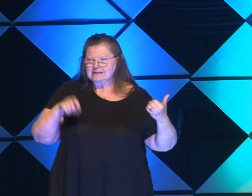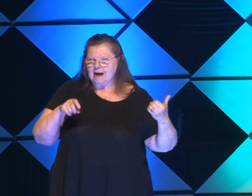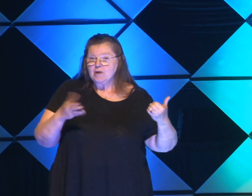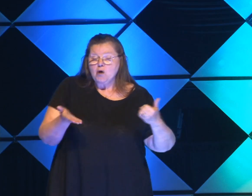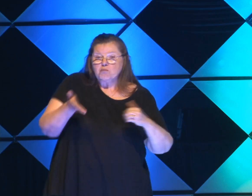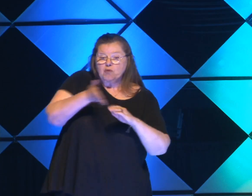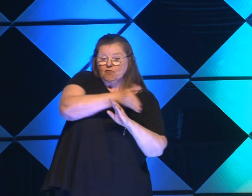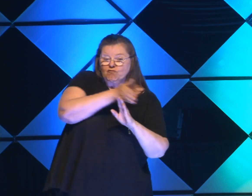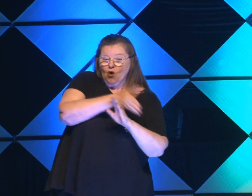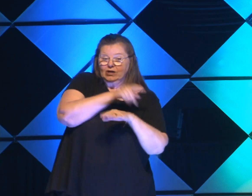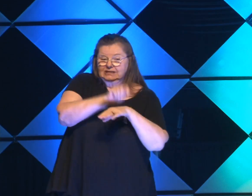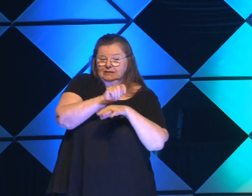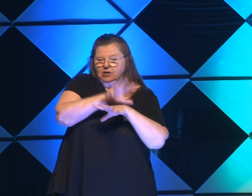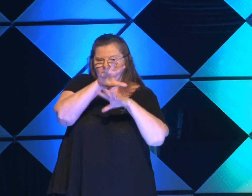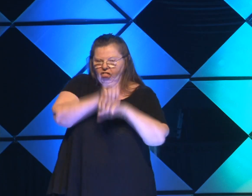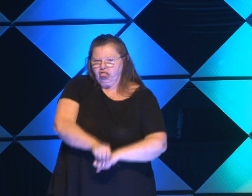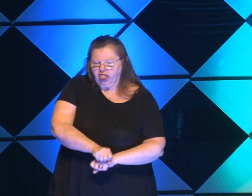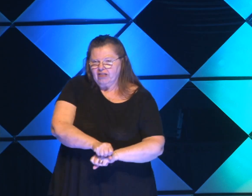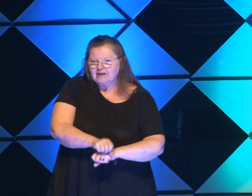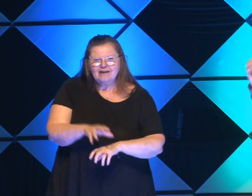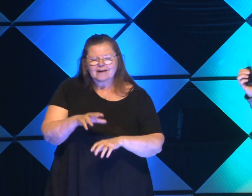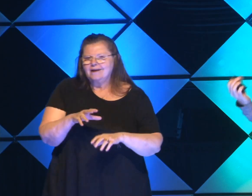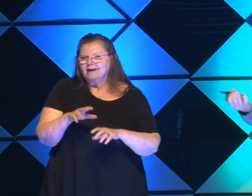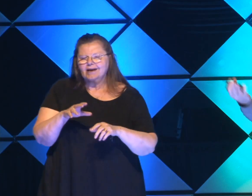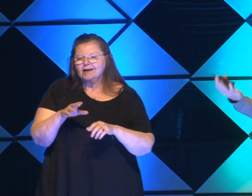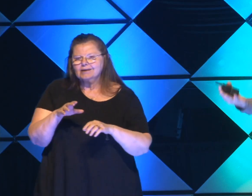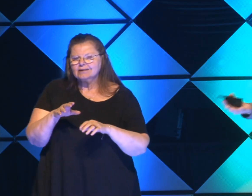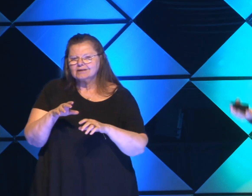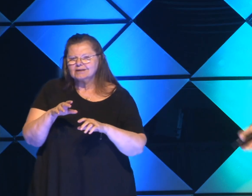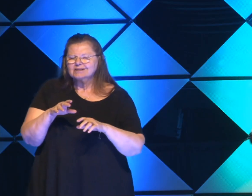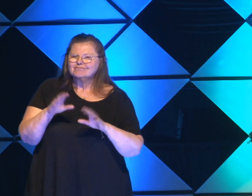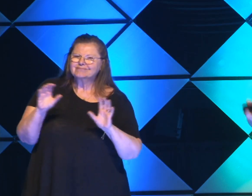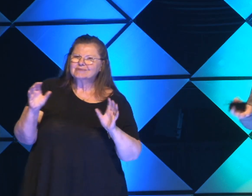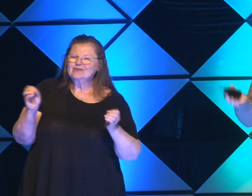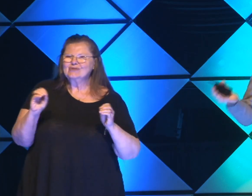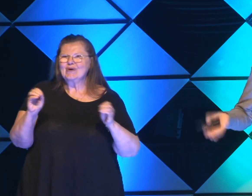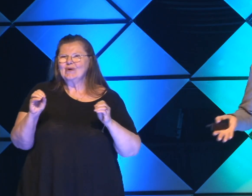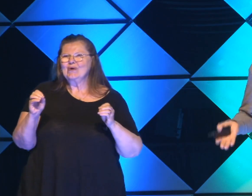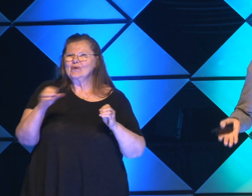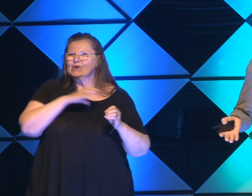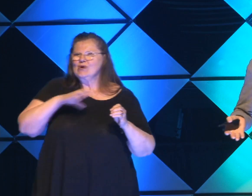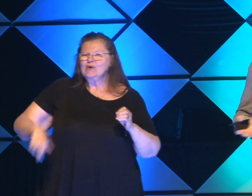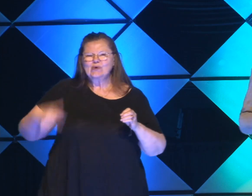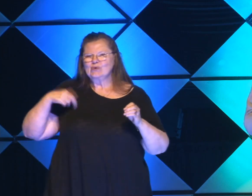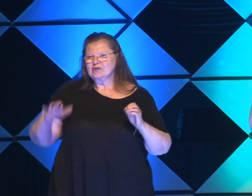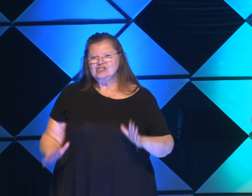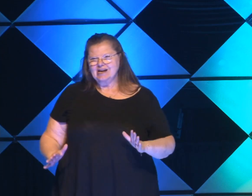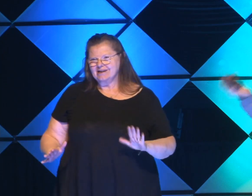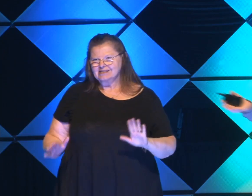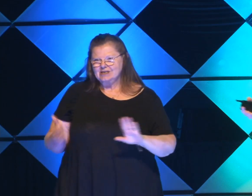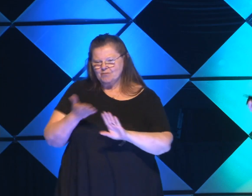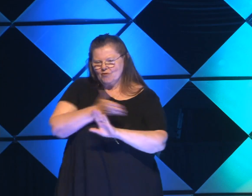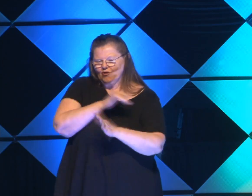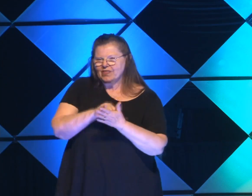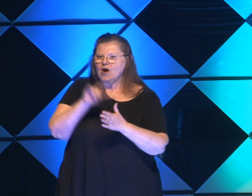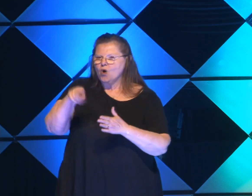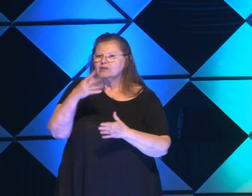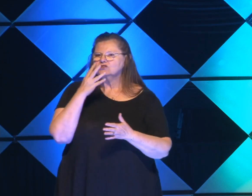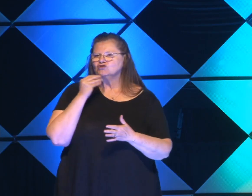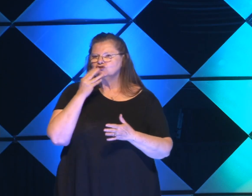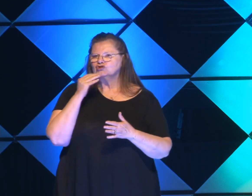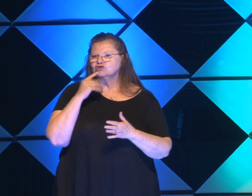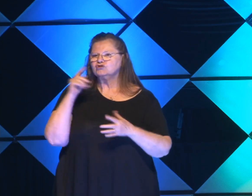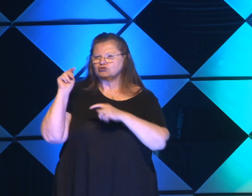the destruction of the temple and even just in the shadow of that event, there really wasn't a thing called Christianity, where there was just Judaism. And you had